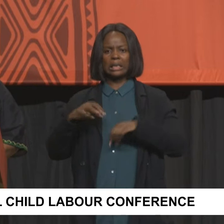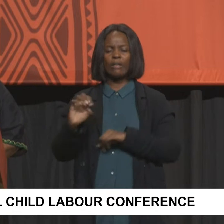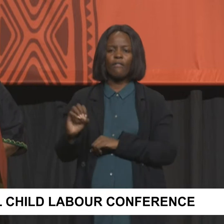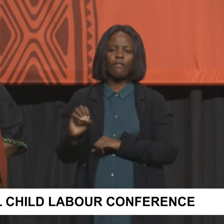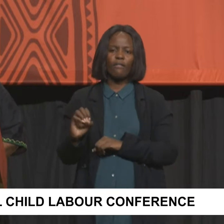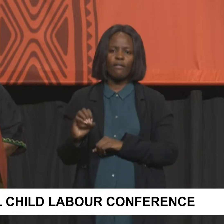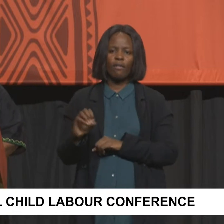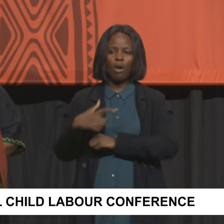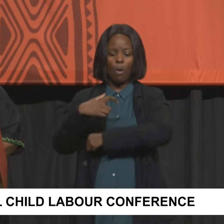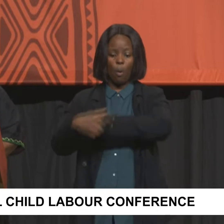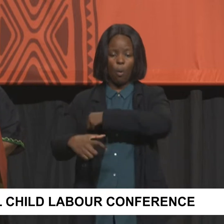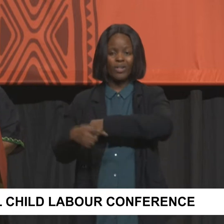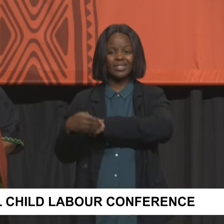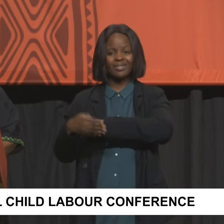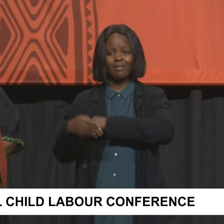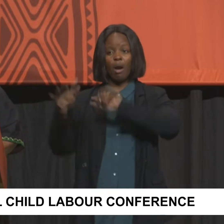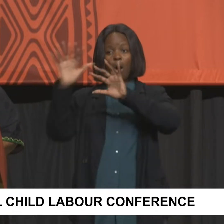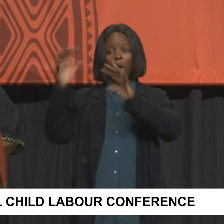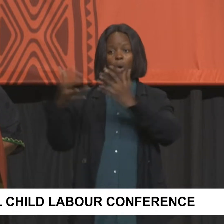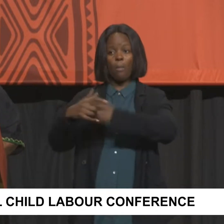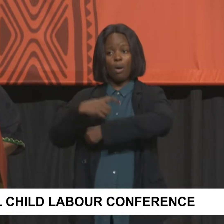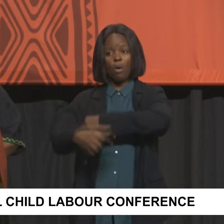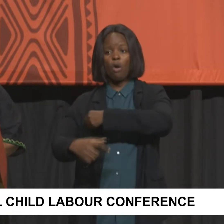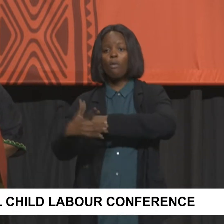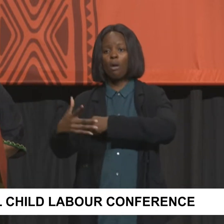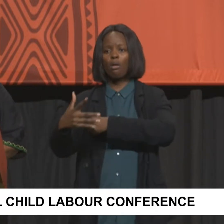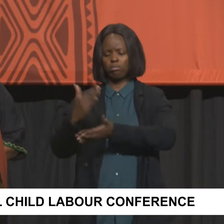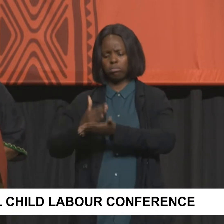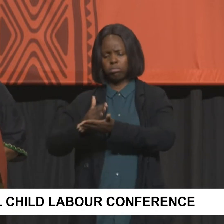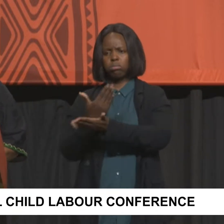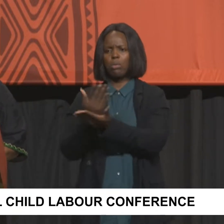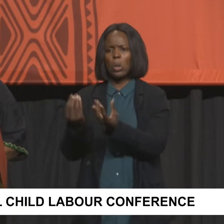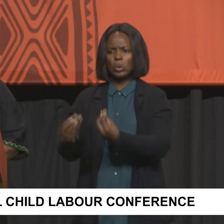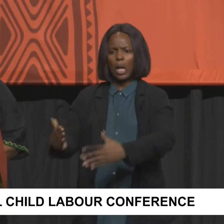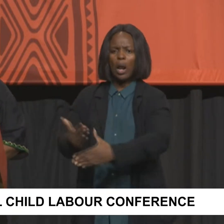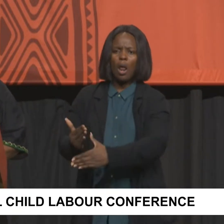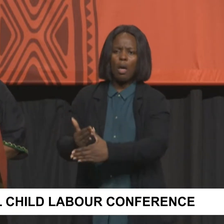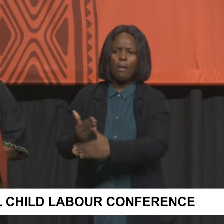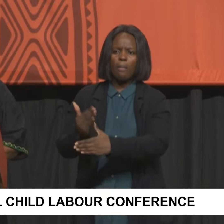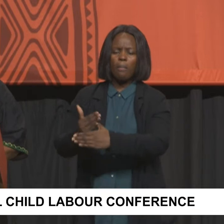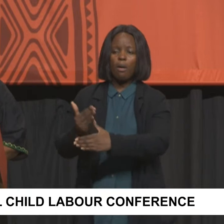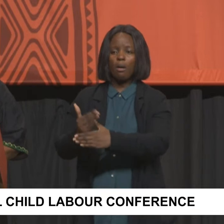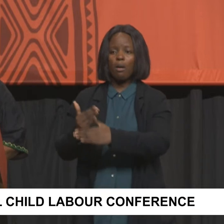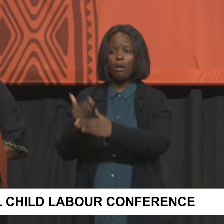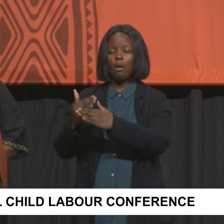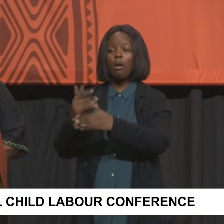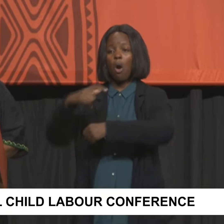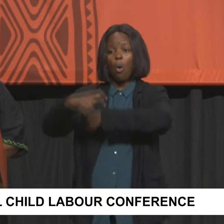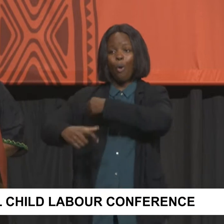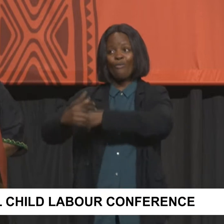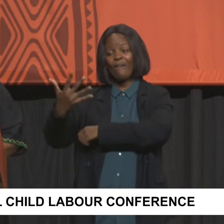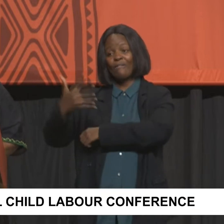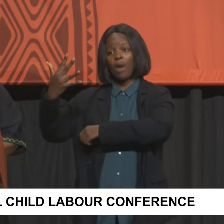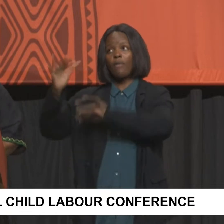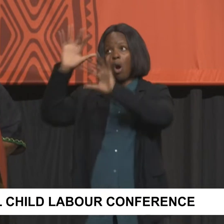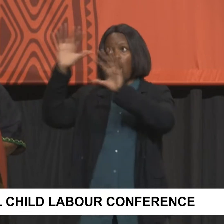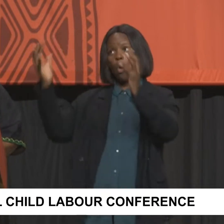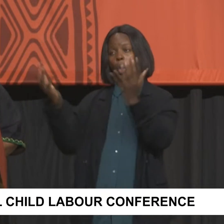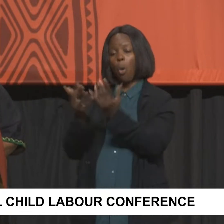that this conference, the Global Conference on the Elimination of Child Labor, the 5th Global Conference, has